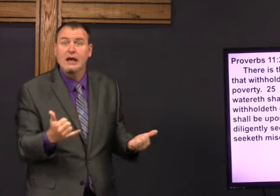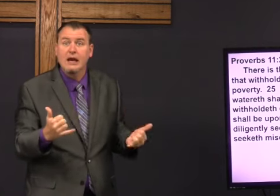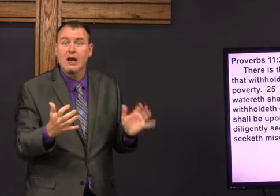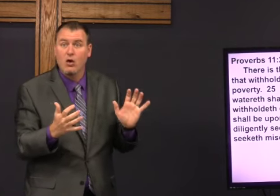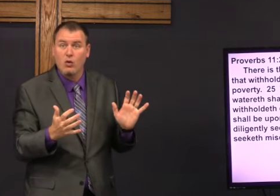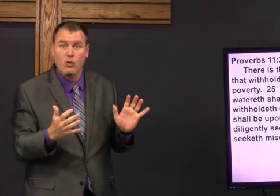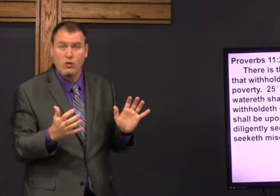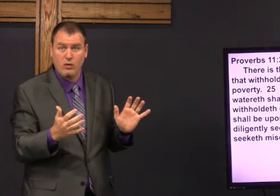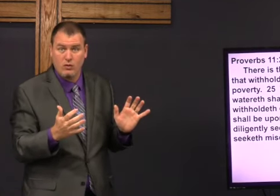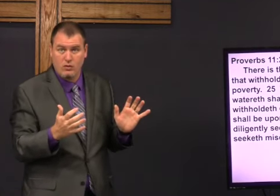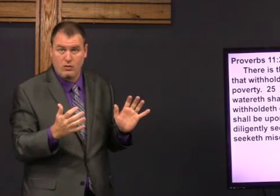Now,